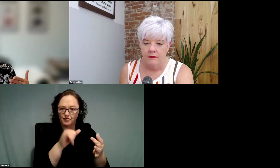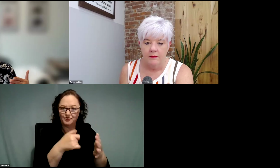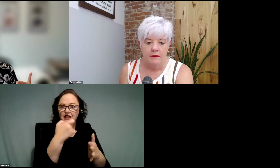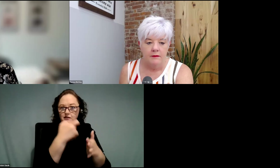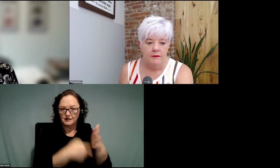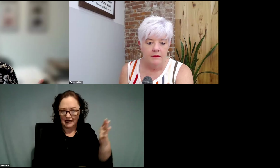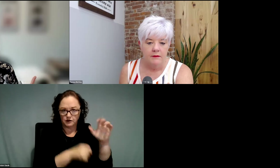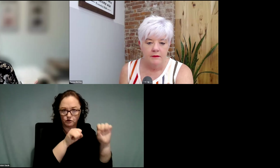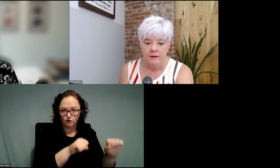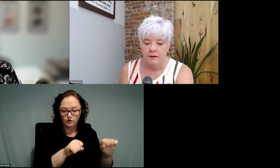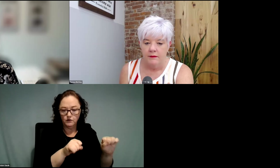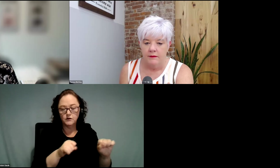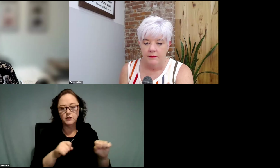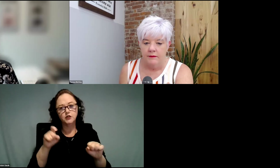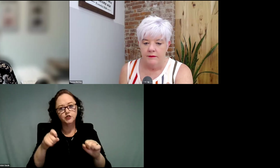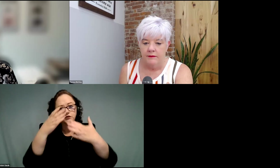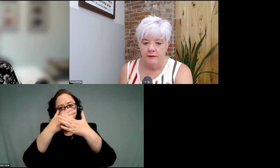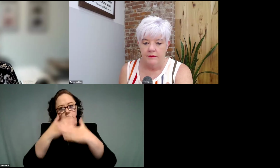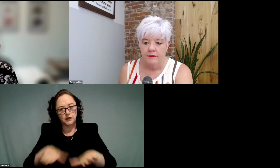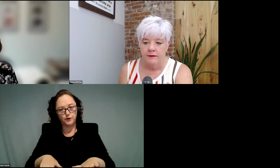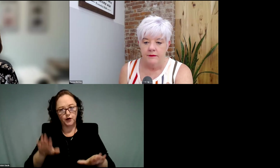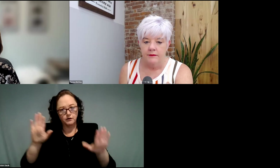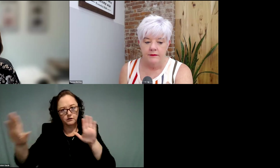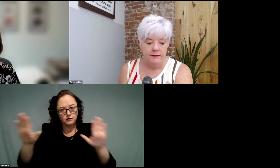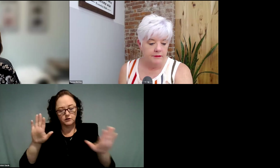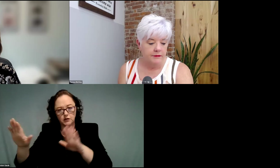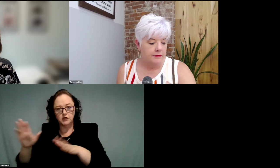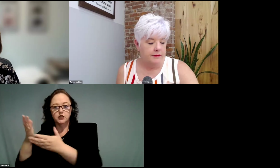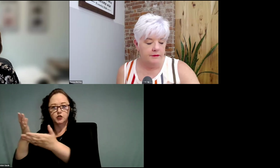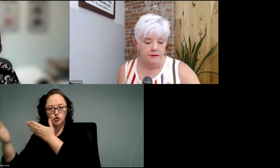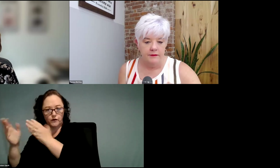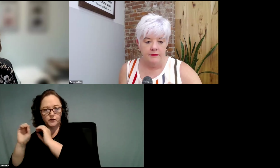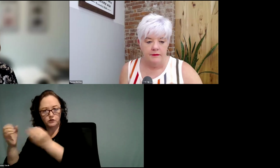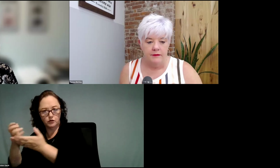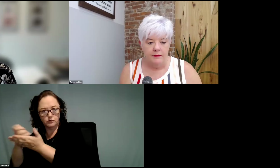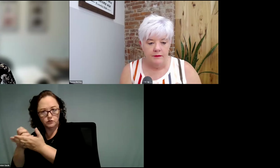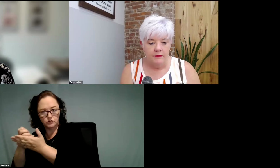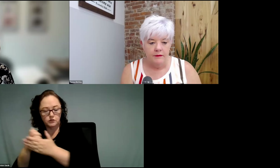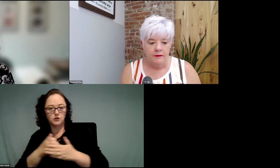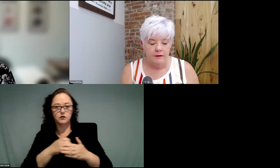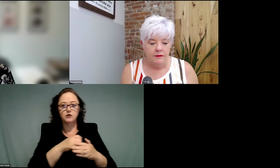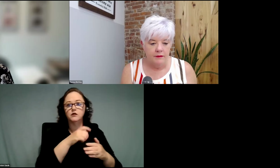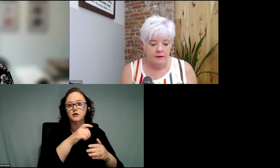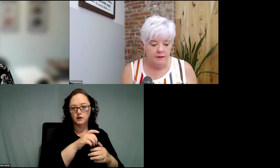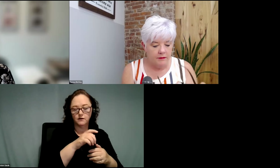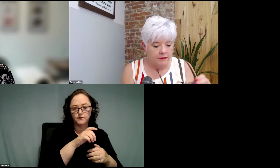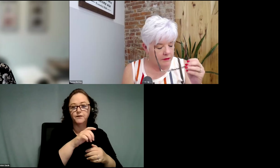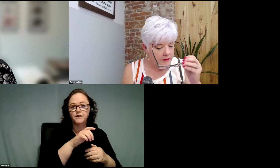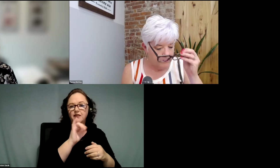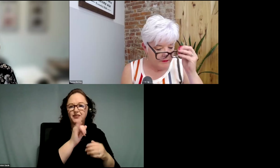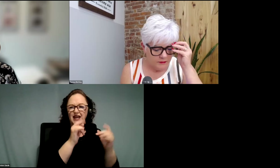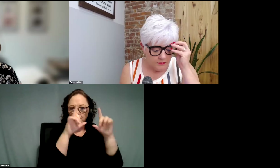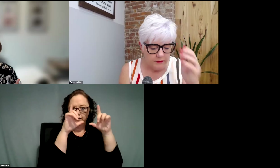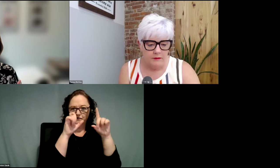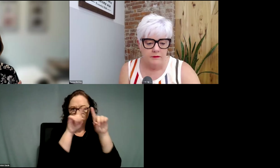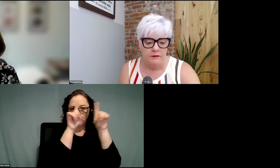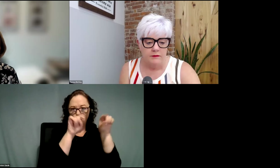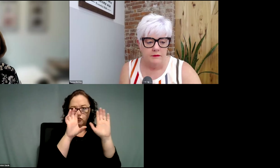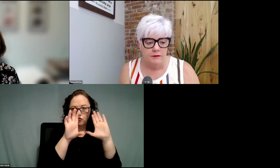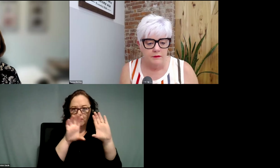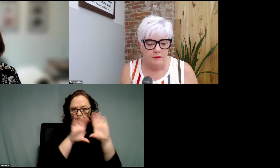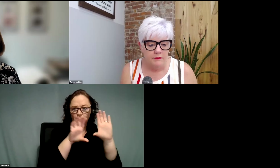you can show the Department of Revenue that you collected tax on the appropriate piece of the charge. There